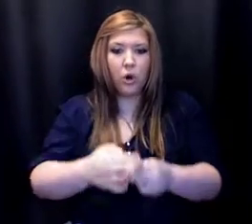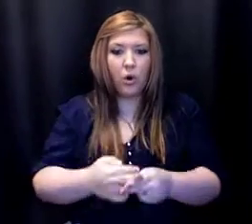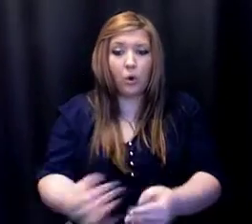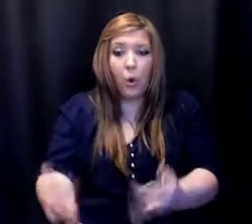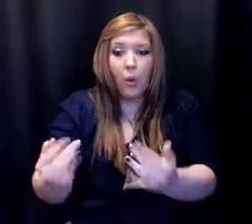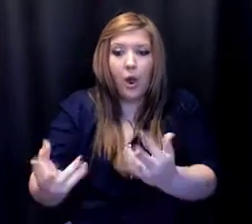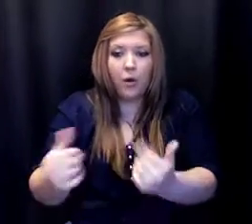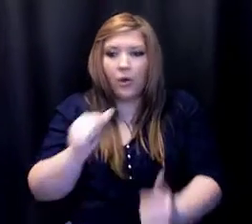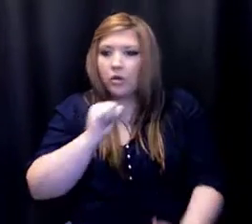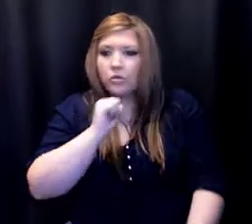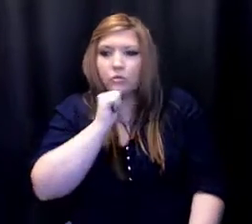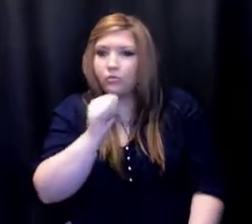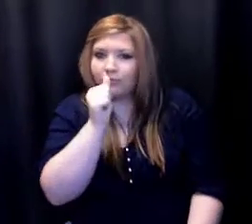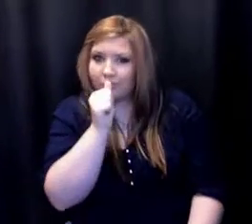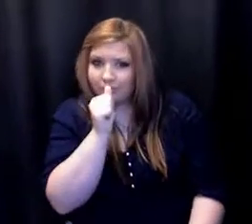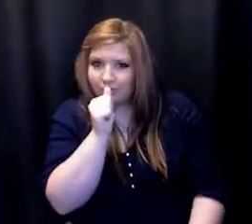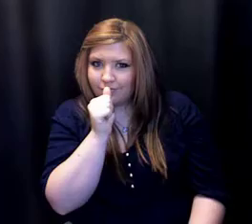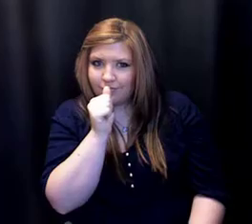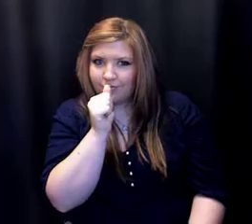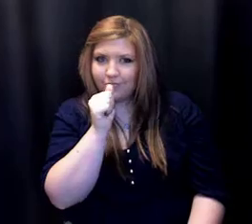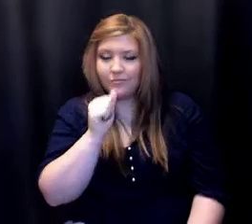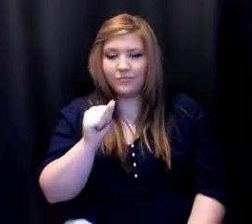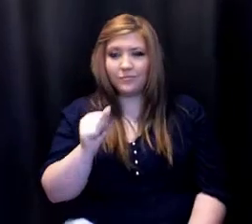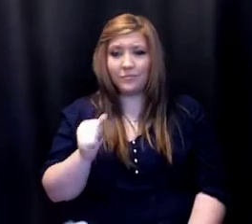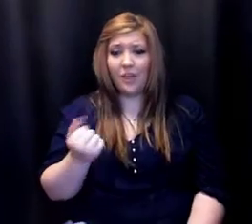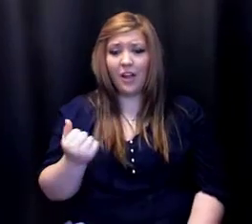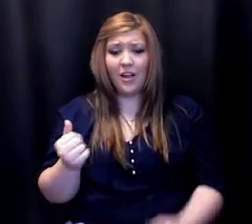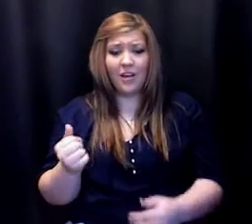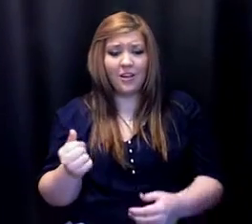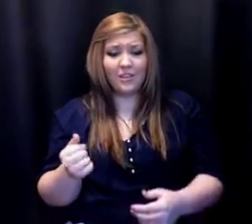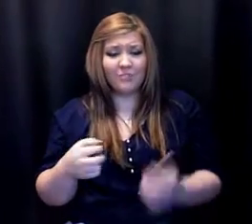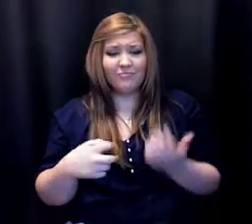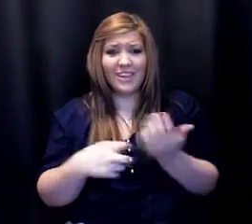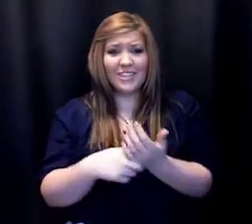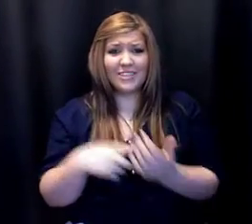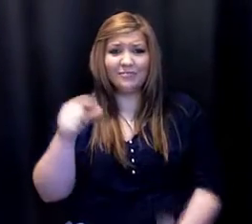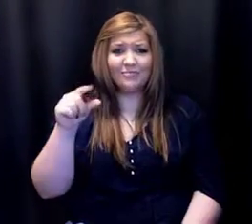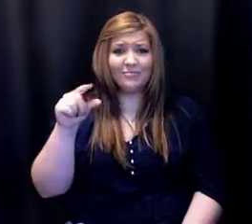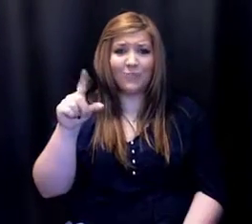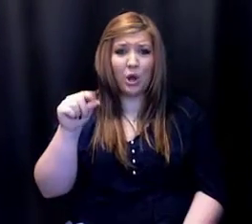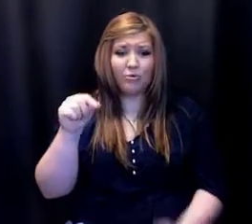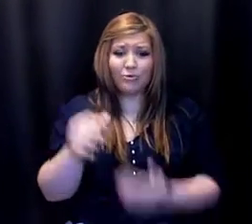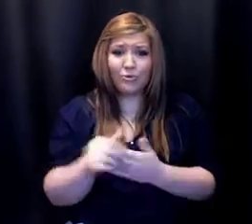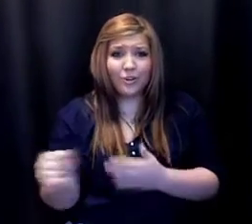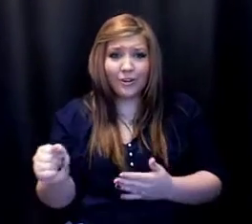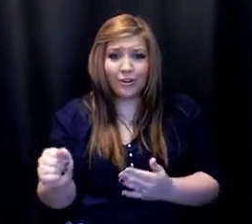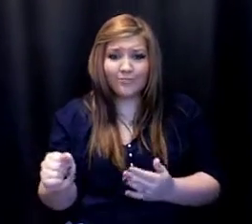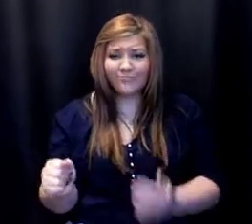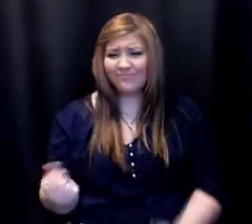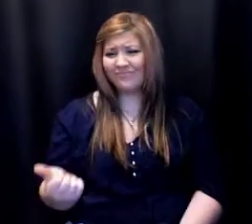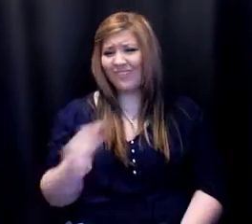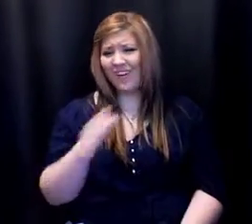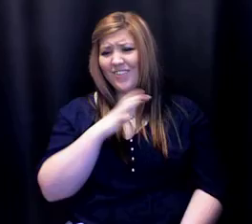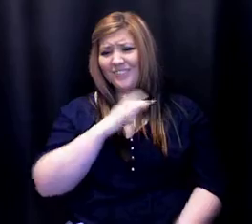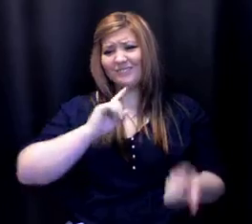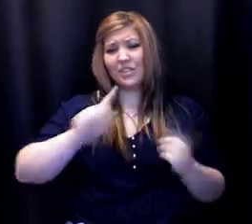$20 a piece. So we decided, what the heck, we'll go see a show while in Vegas. And we did. We went and